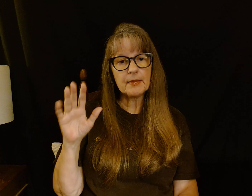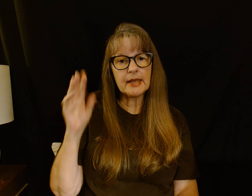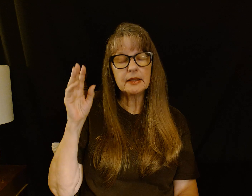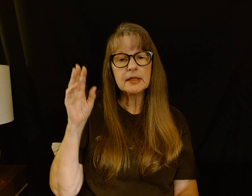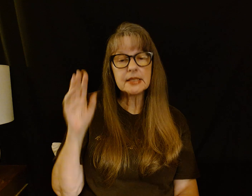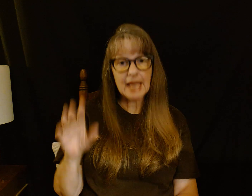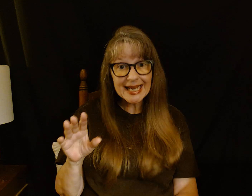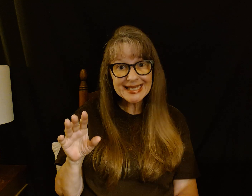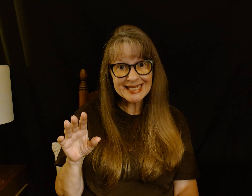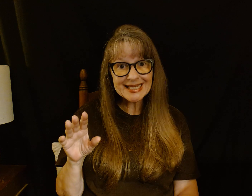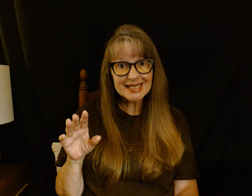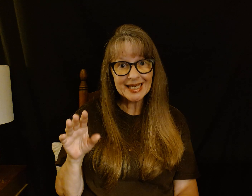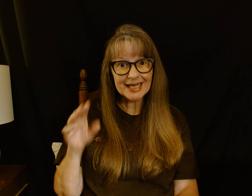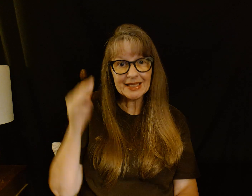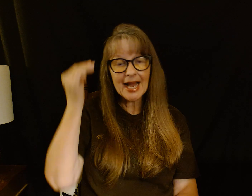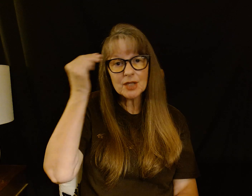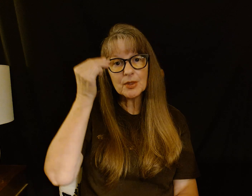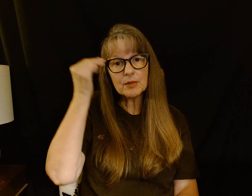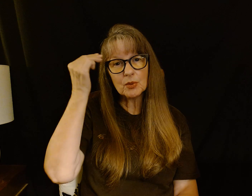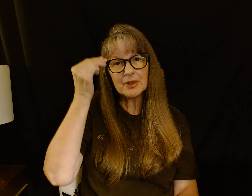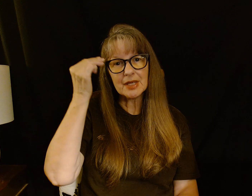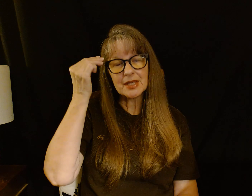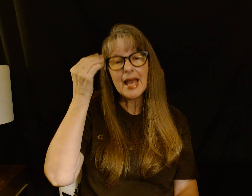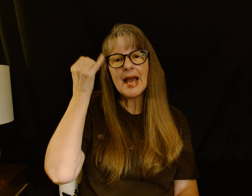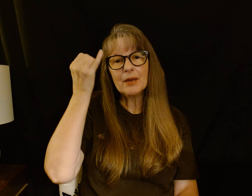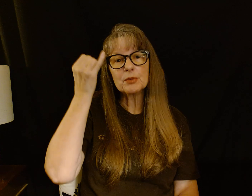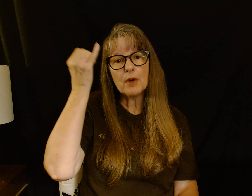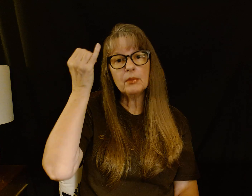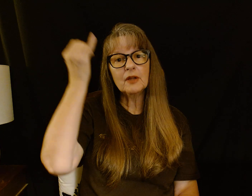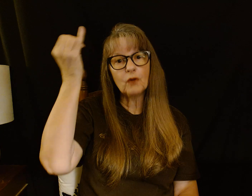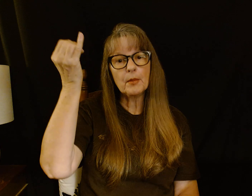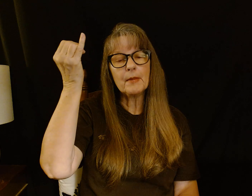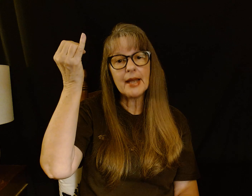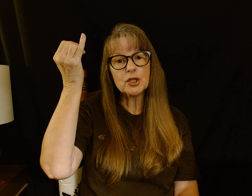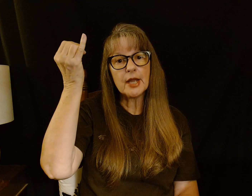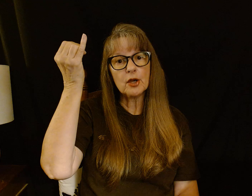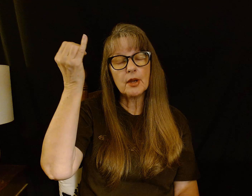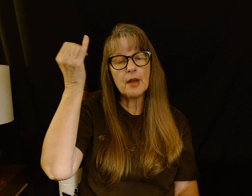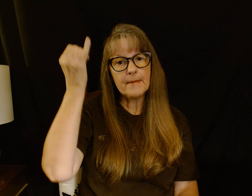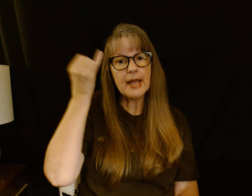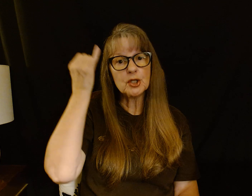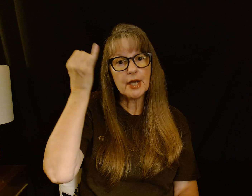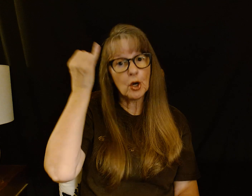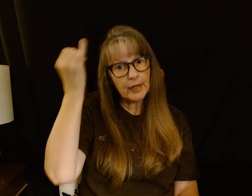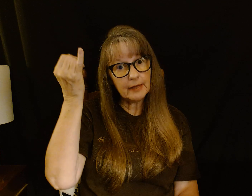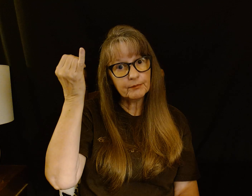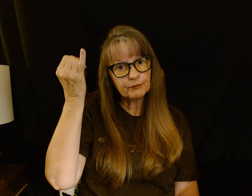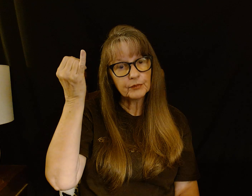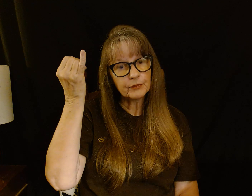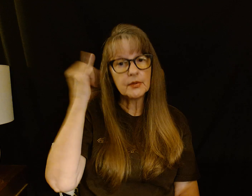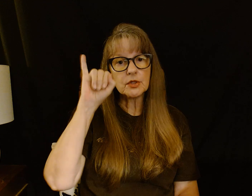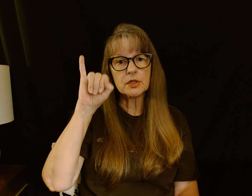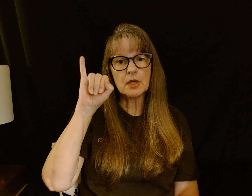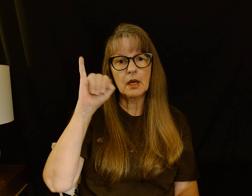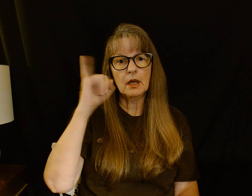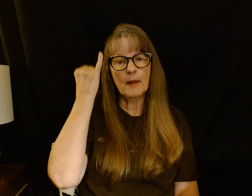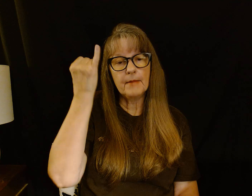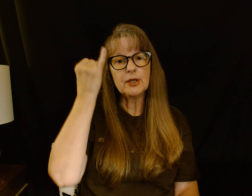I signed it in a class, we ended up doing this. And it was probably from imaginary. This is